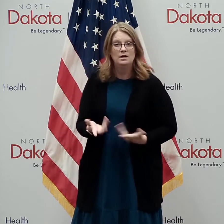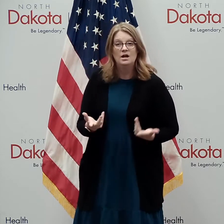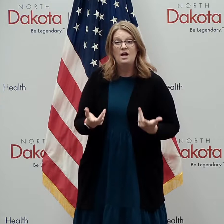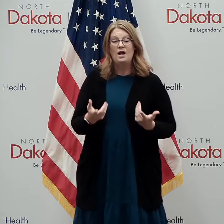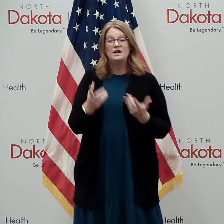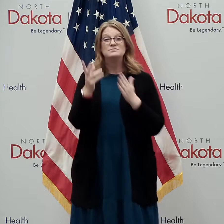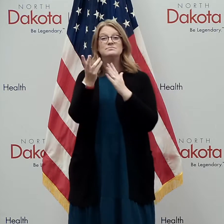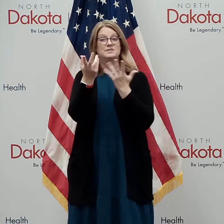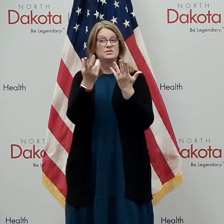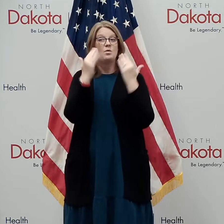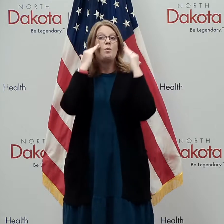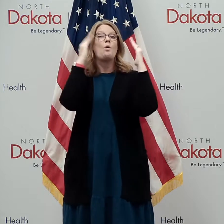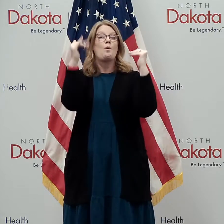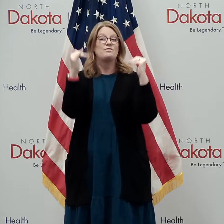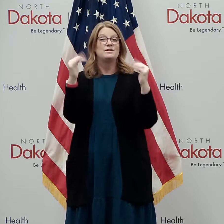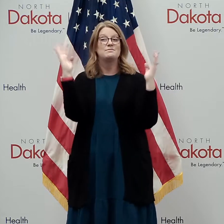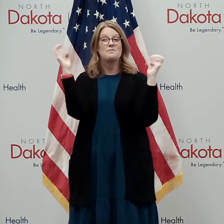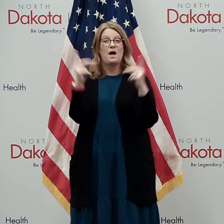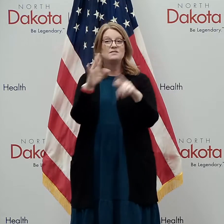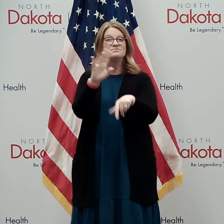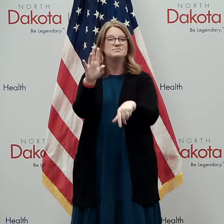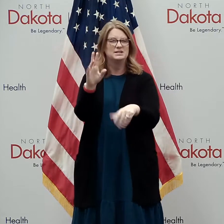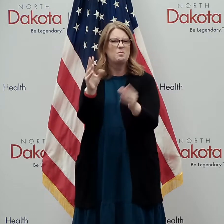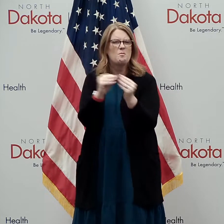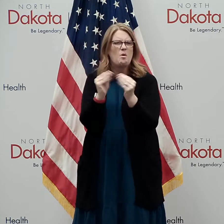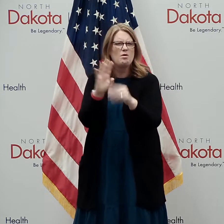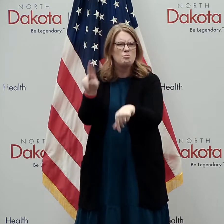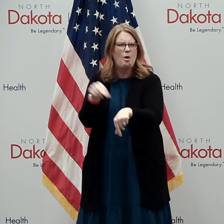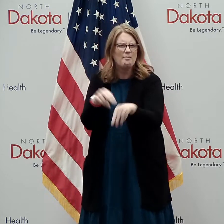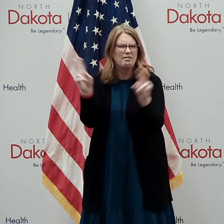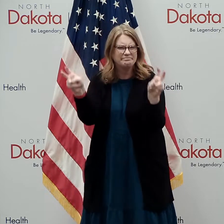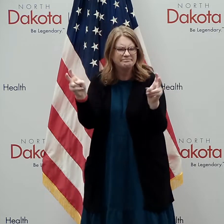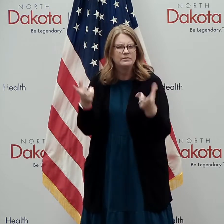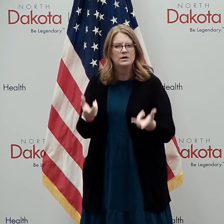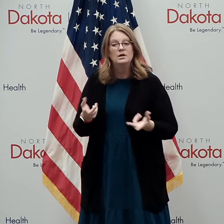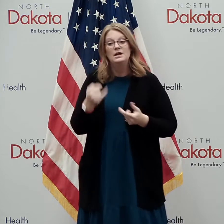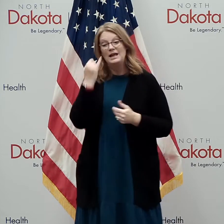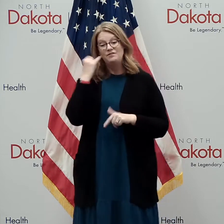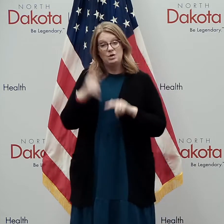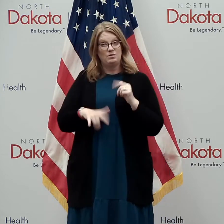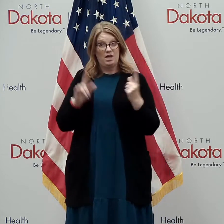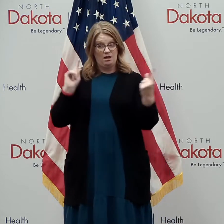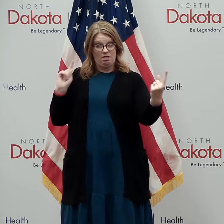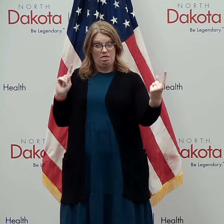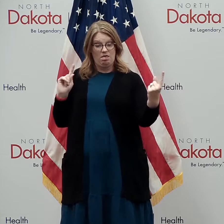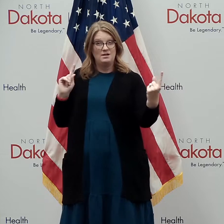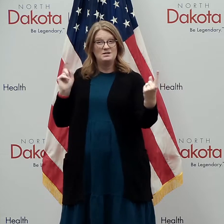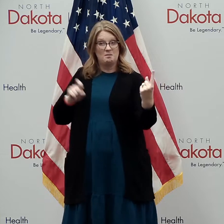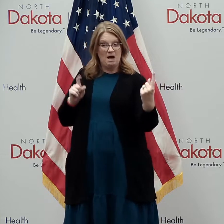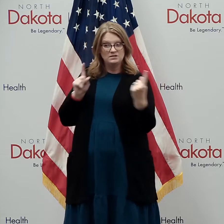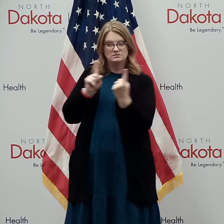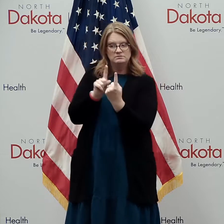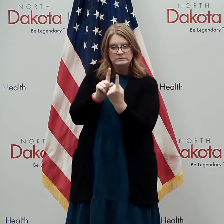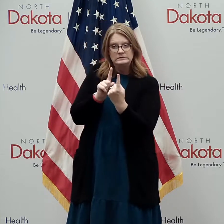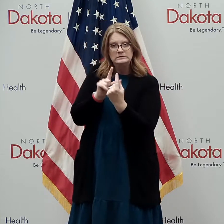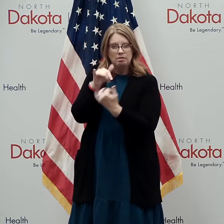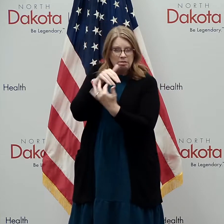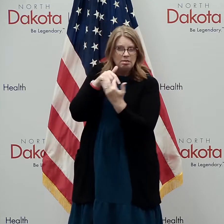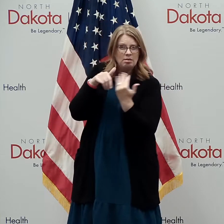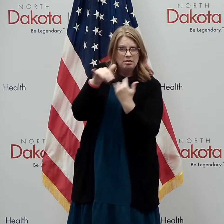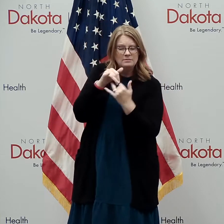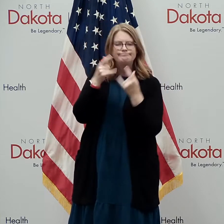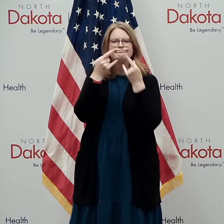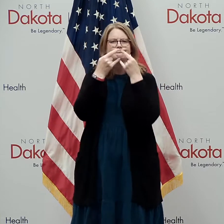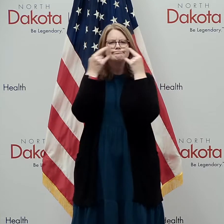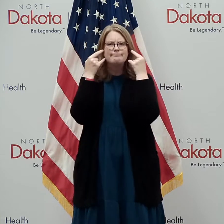love in our state. And again, you wear a mask when you're not able to socially distance. There's lots of places in North Dakota where you can